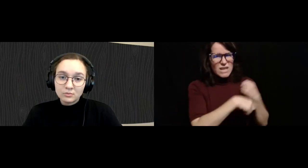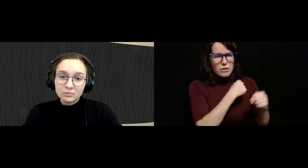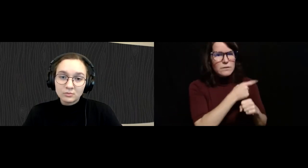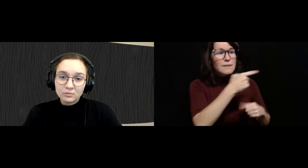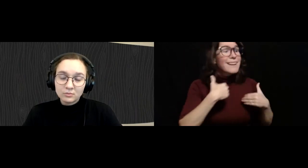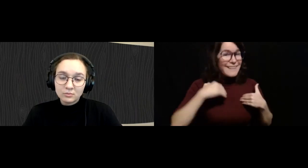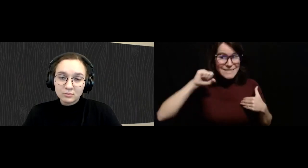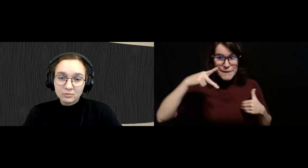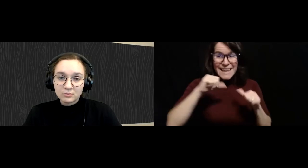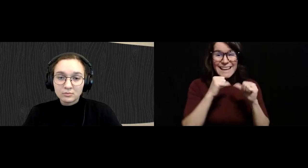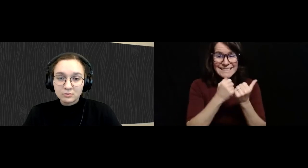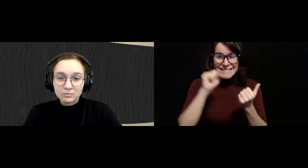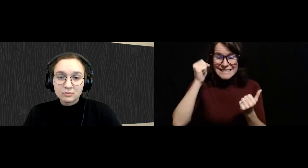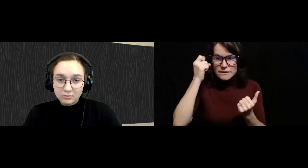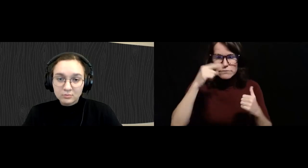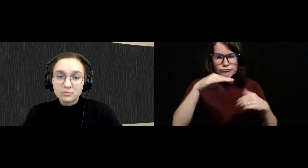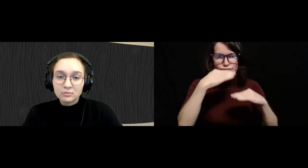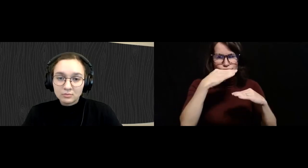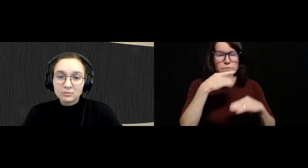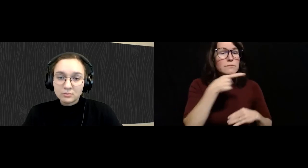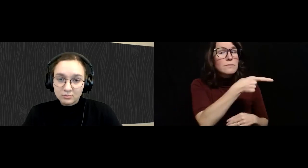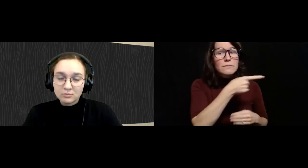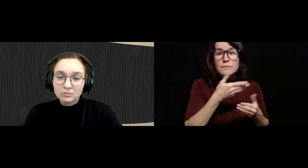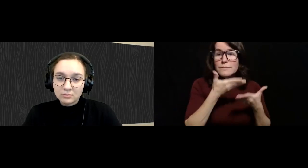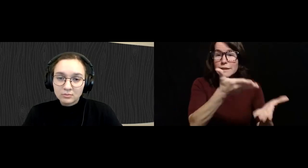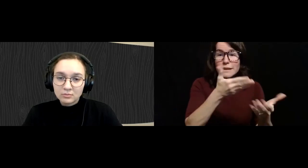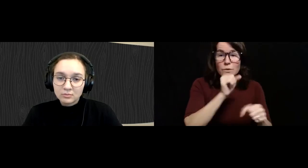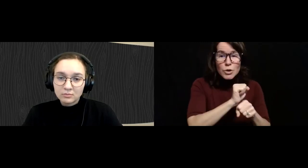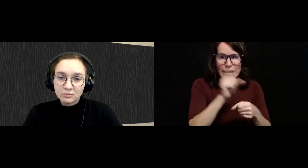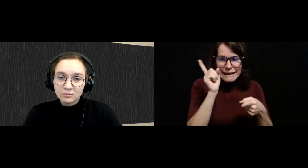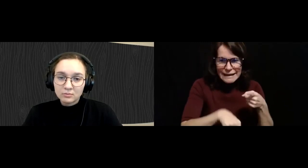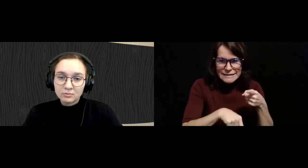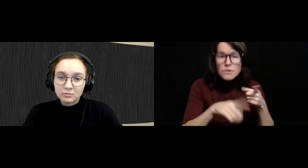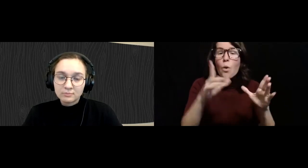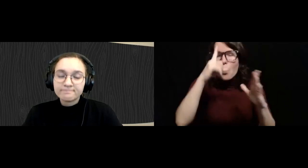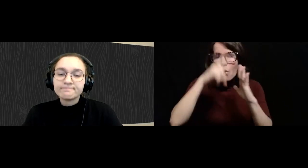in Arkansas, I was there for a year. There was an SSP agency, but they were rather limited.